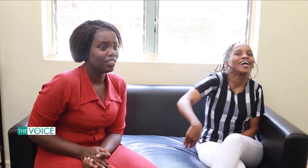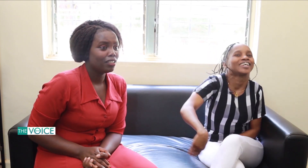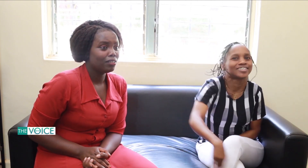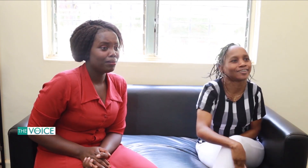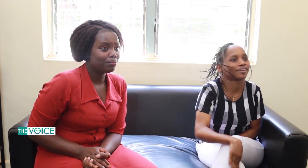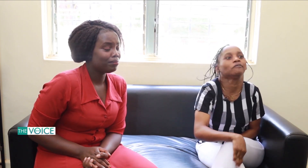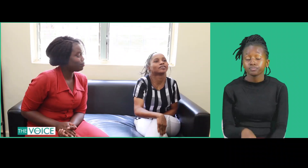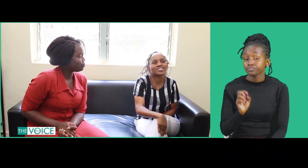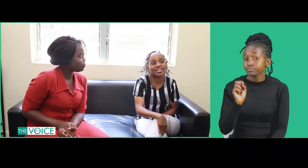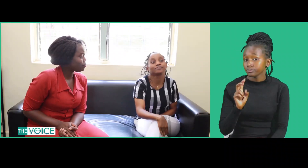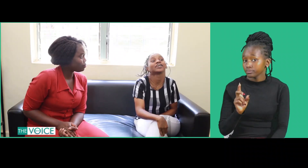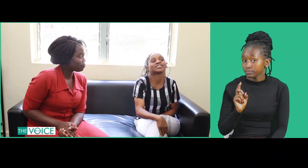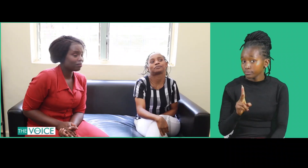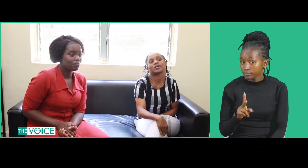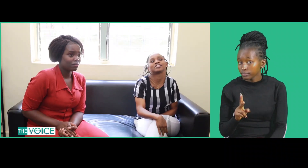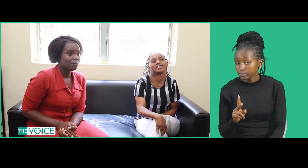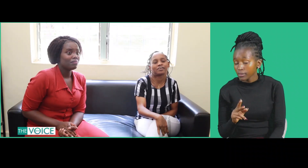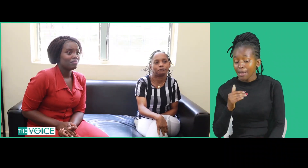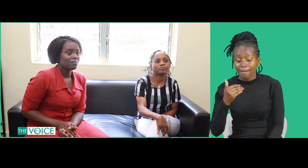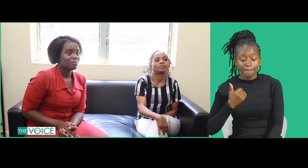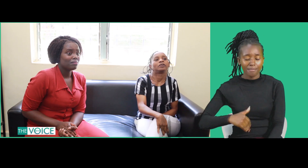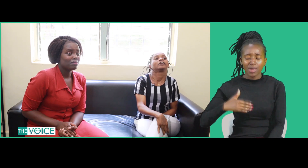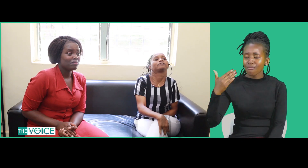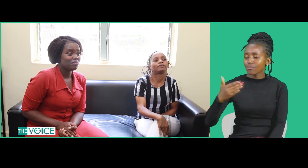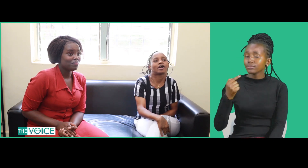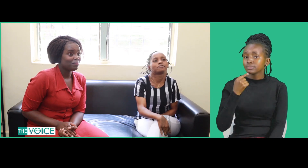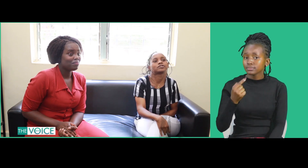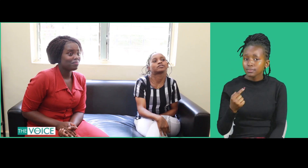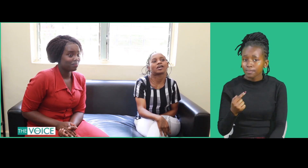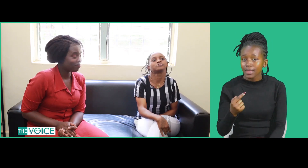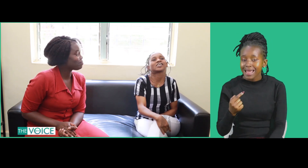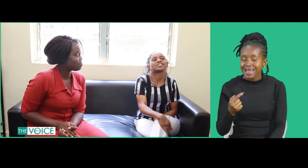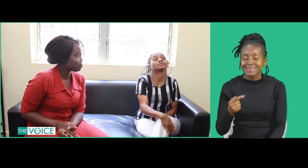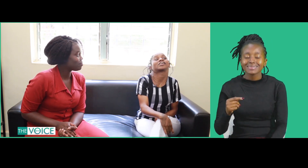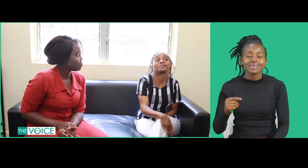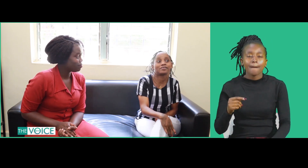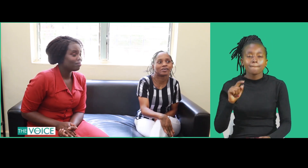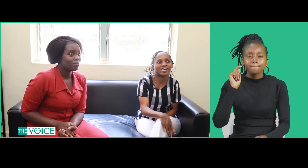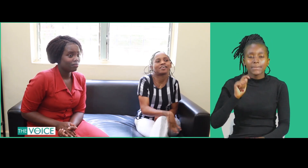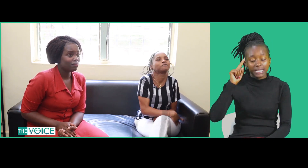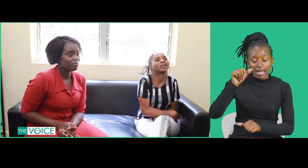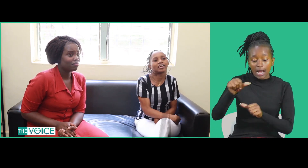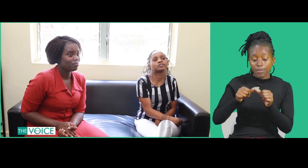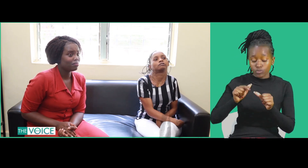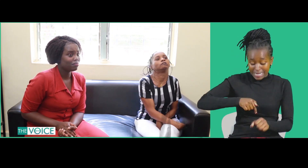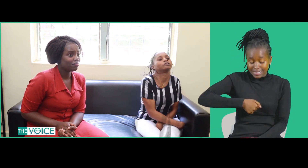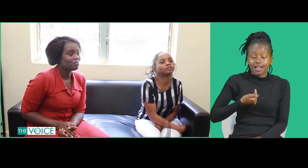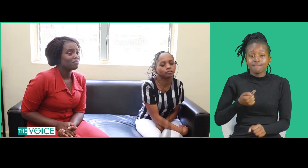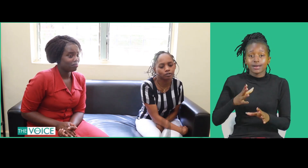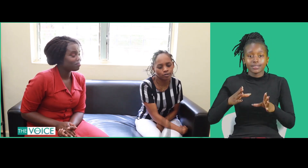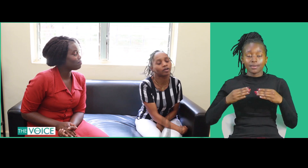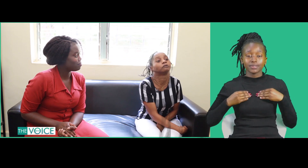this. It's all about self-acceptance. If you come to terms that you are the way you are, and